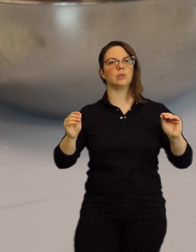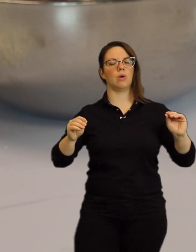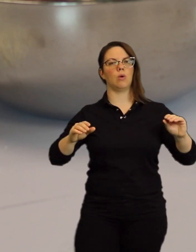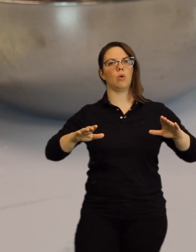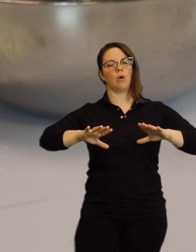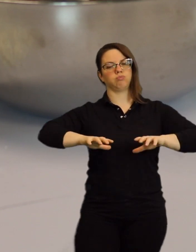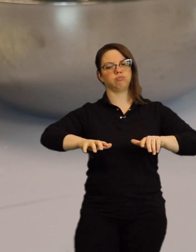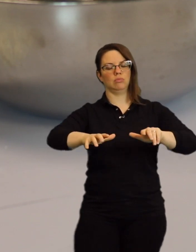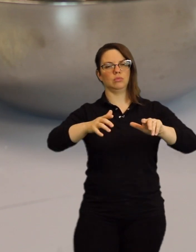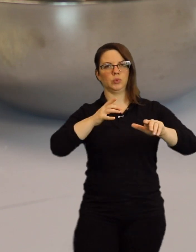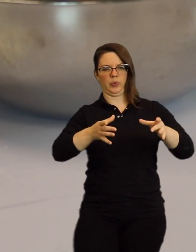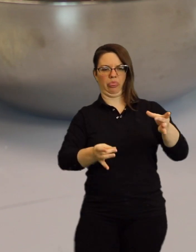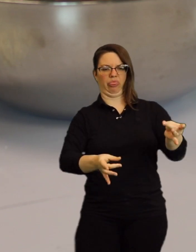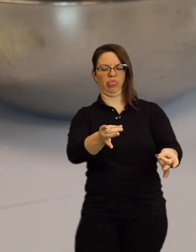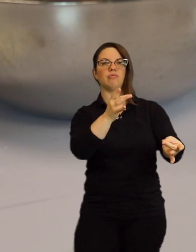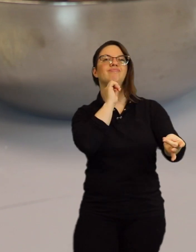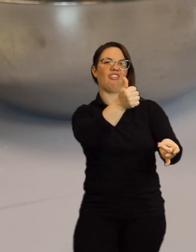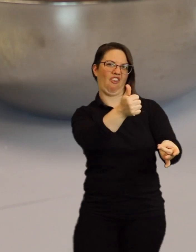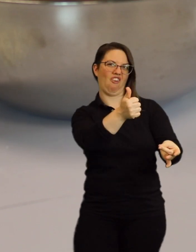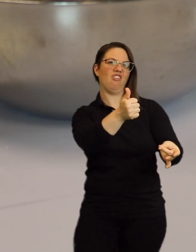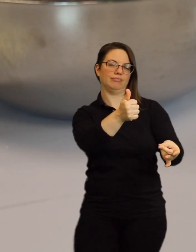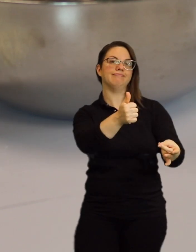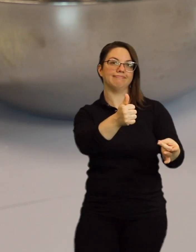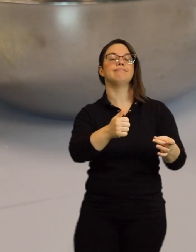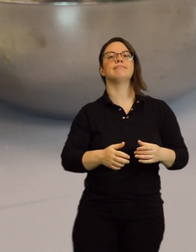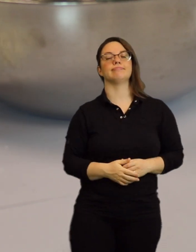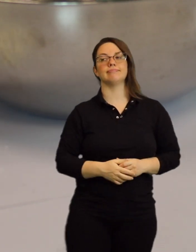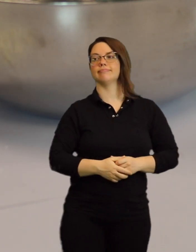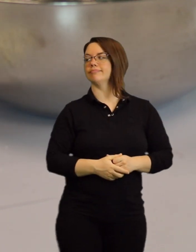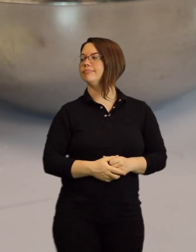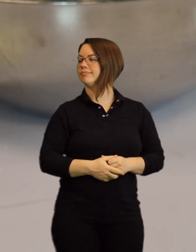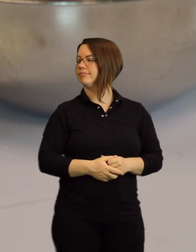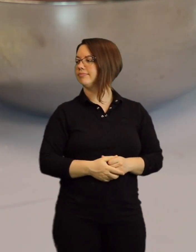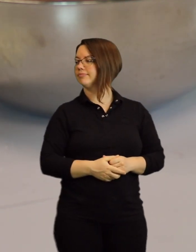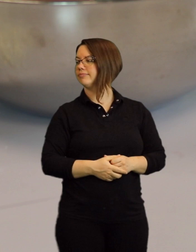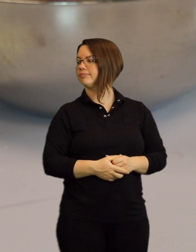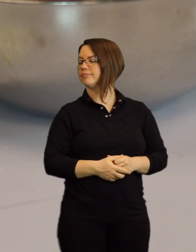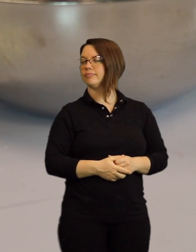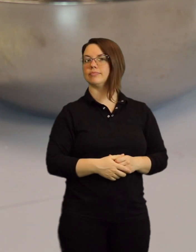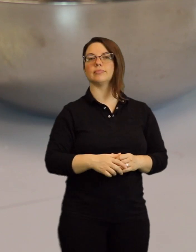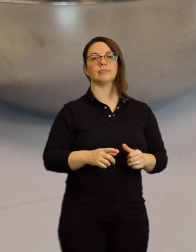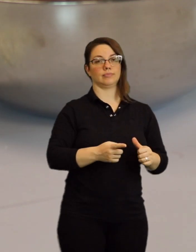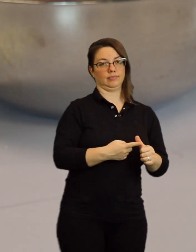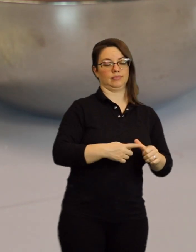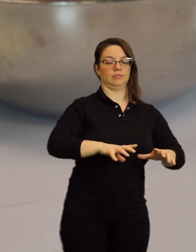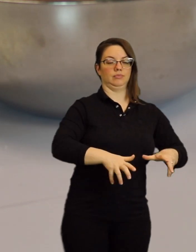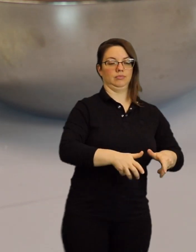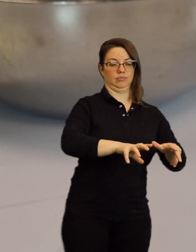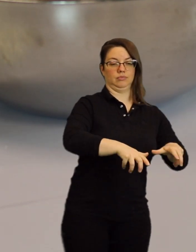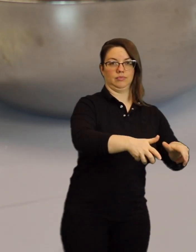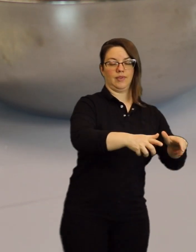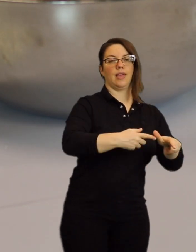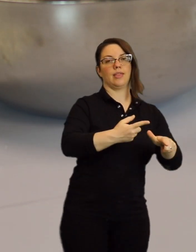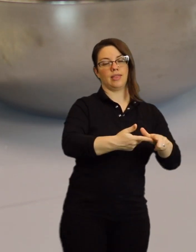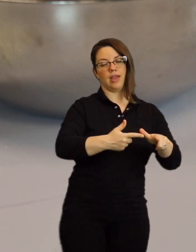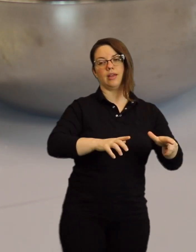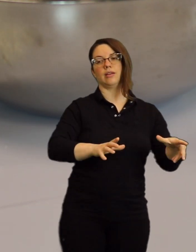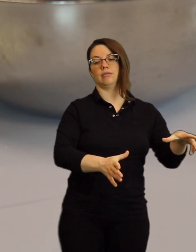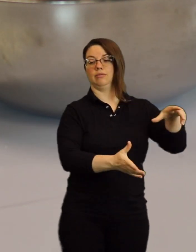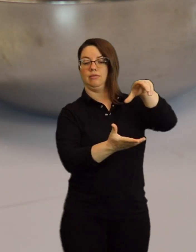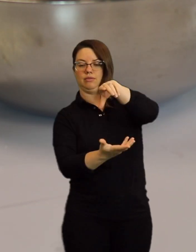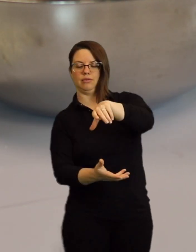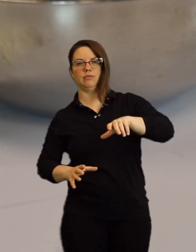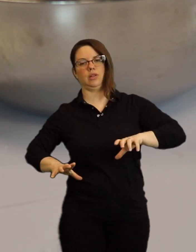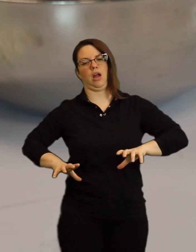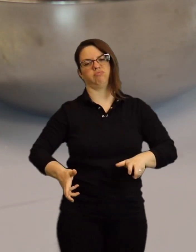start using our hands, but once it gets a little bit thicker, we're going to pour it onto the table and then we're going to knead it. So it's still